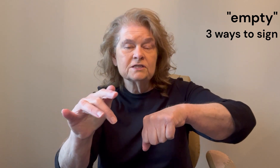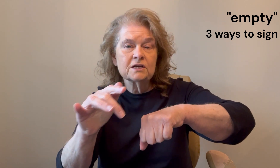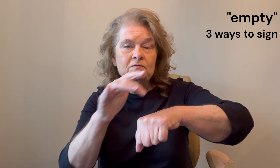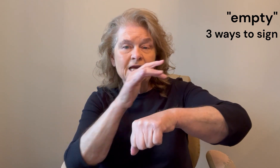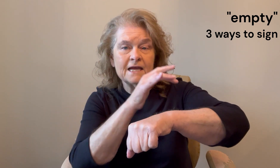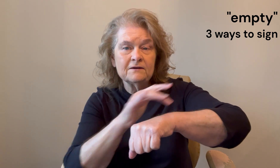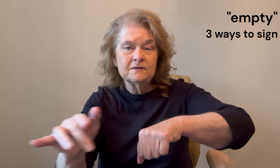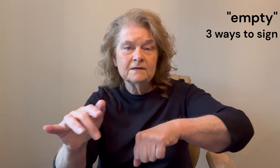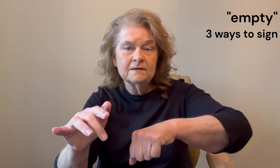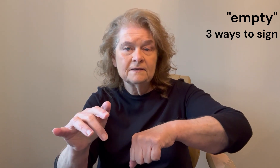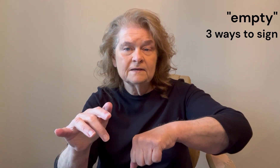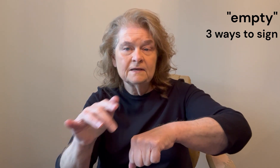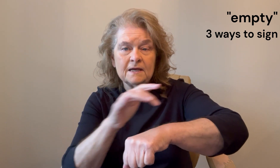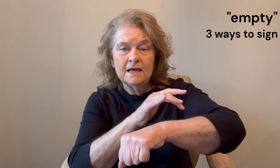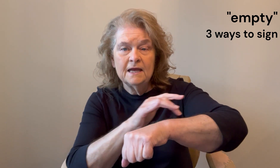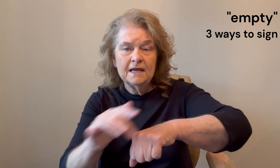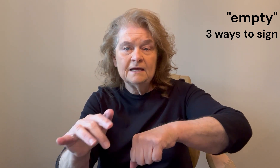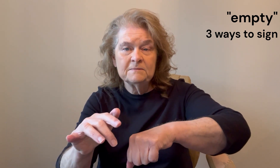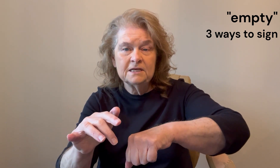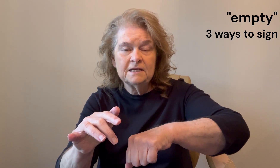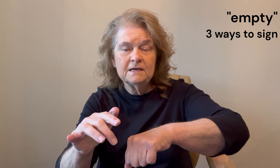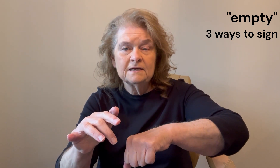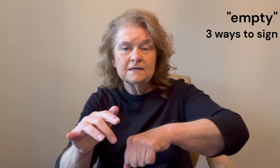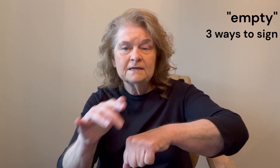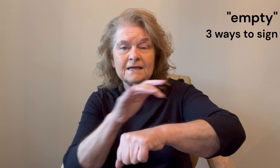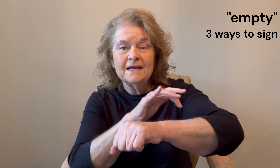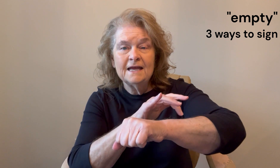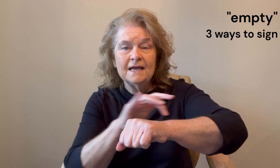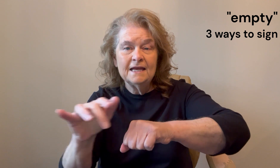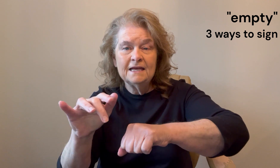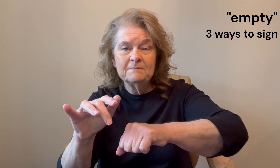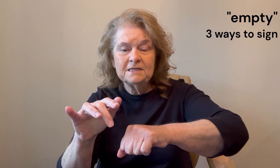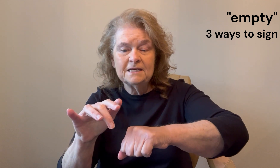go down. Empty, empty.